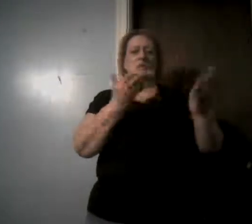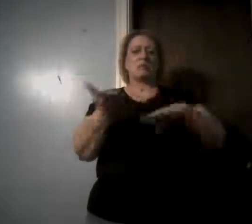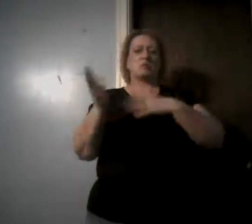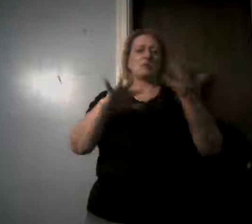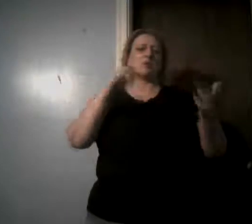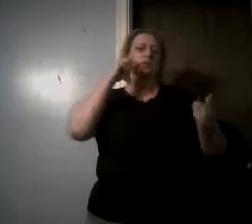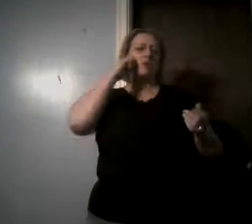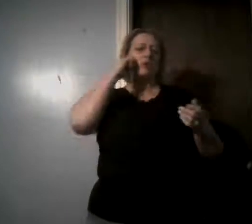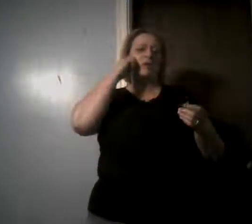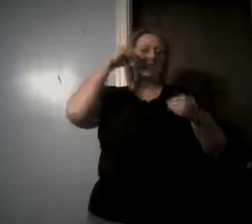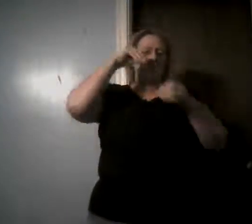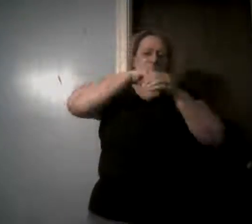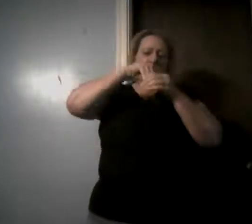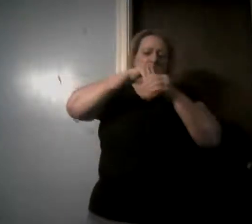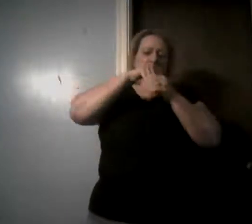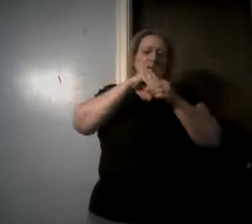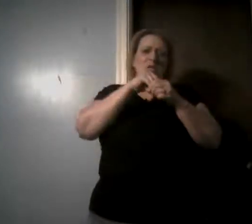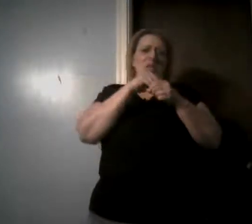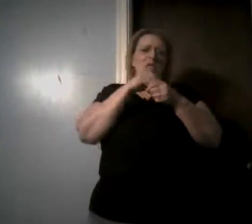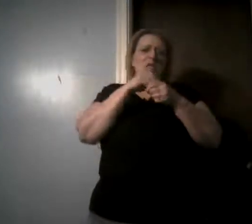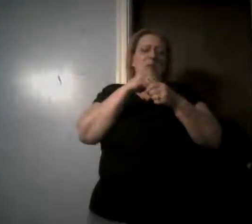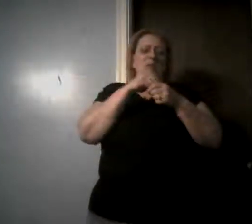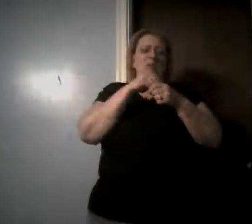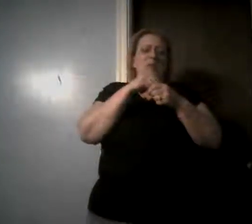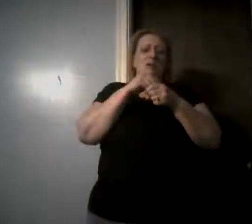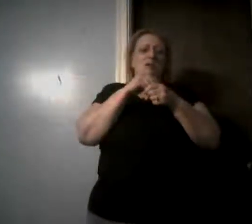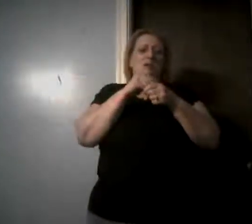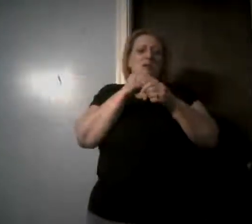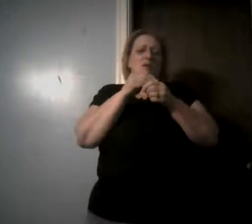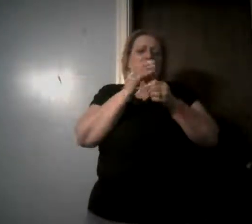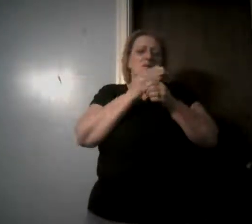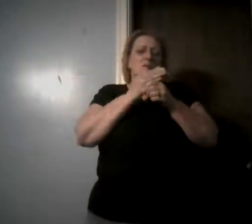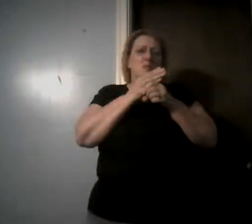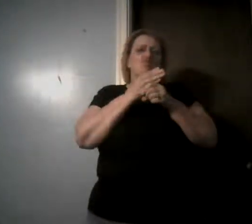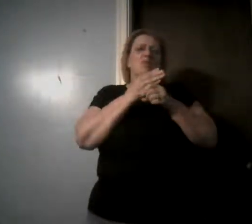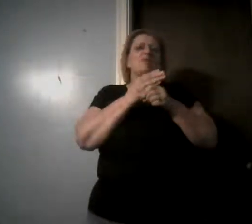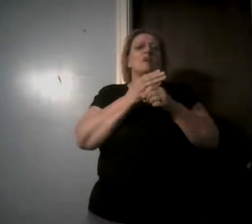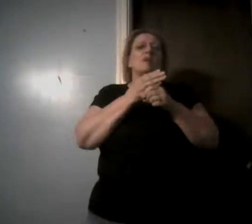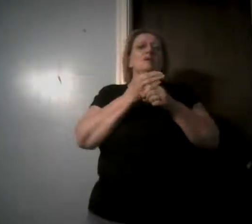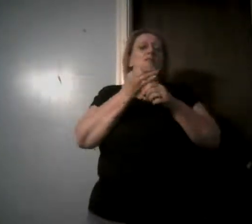If germs get into the pore, it will become red, swollen, and sore.